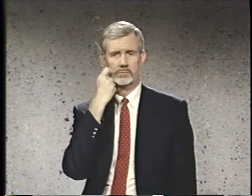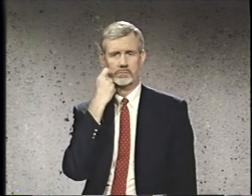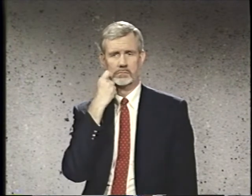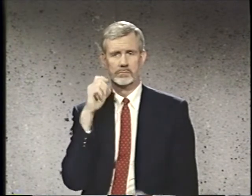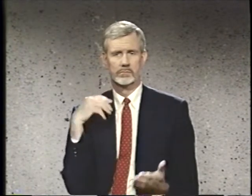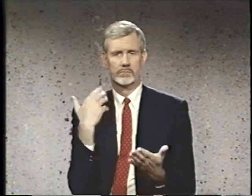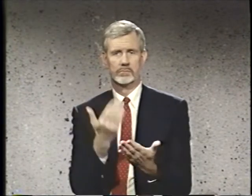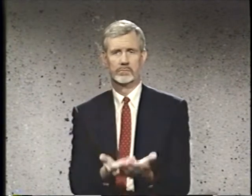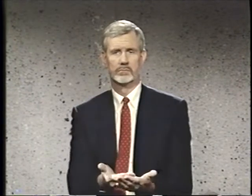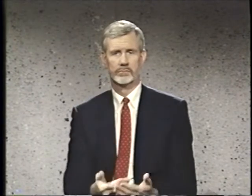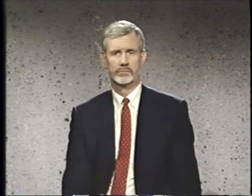We just arrived.